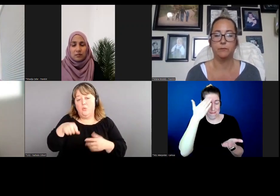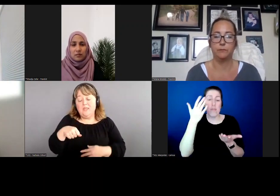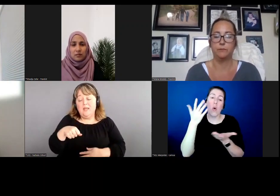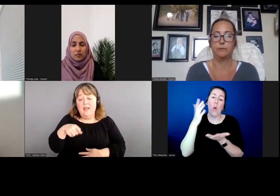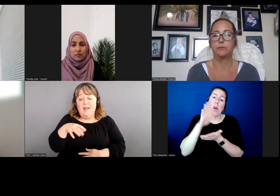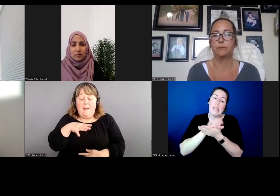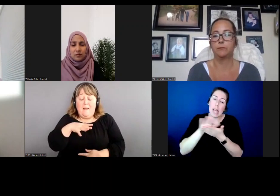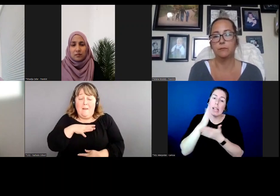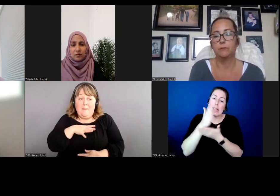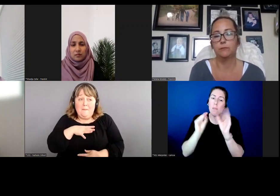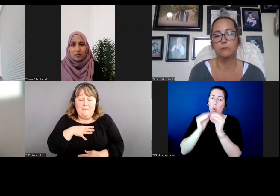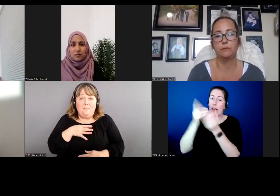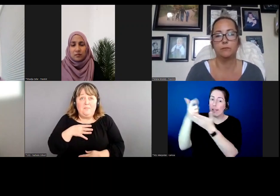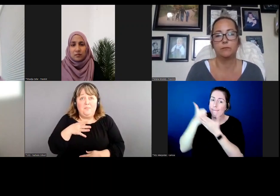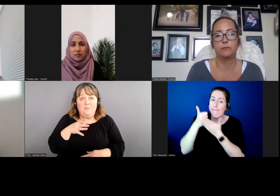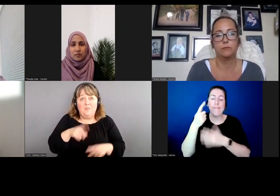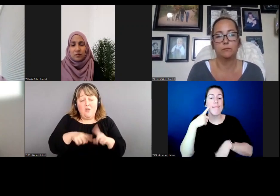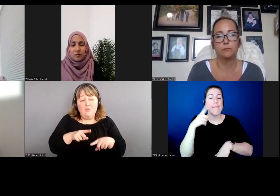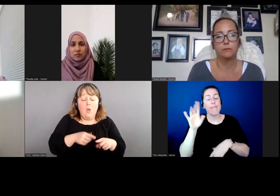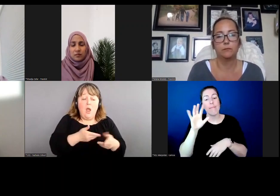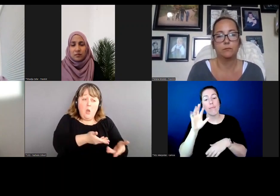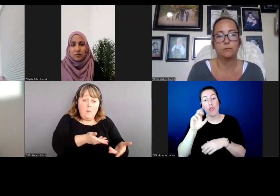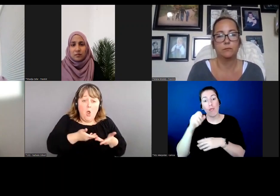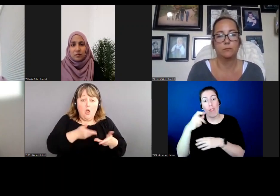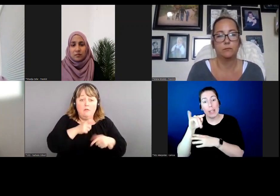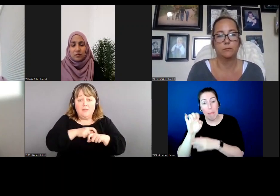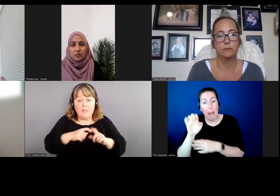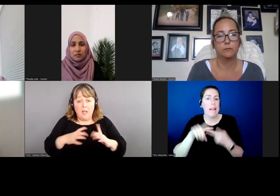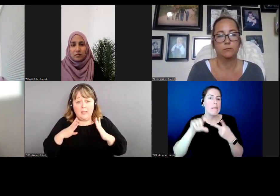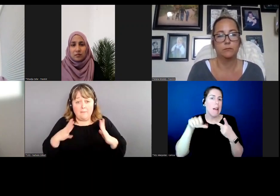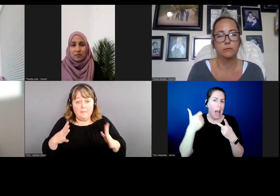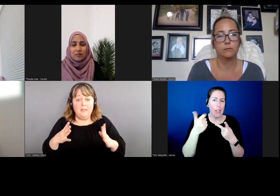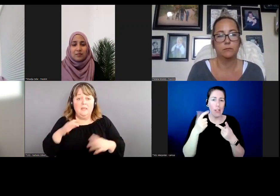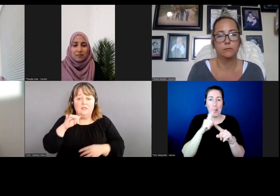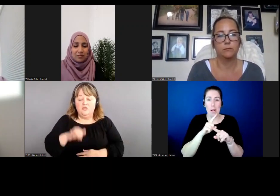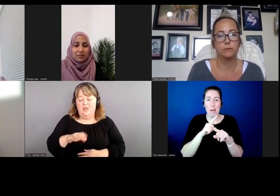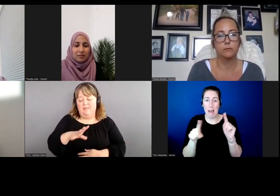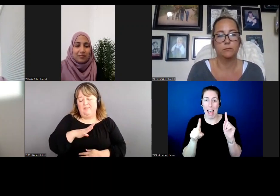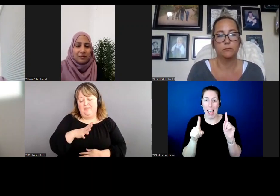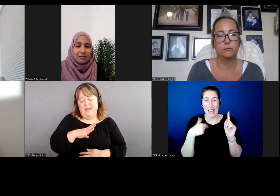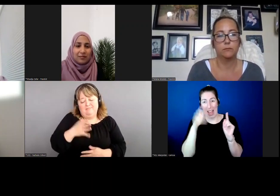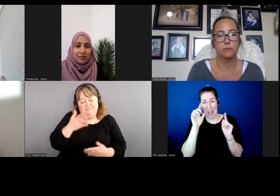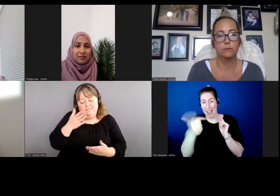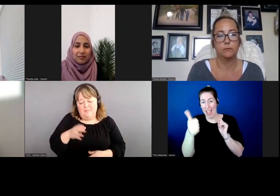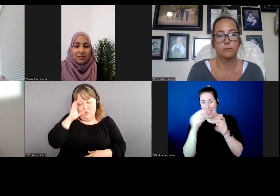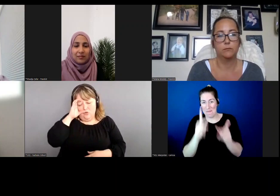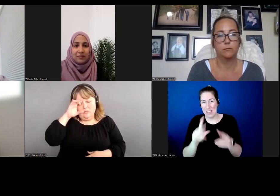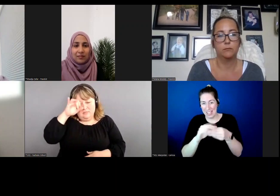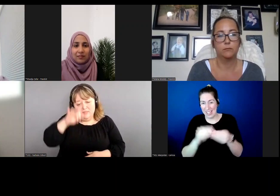adaptive equipment also in Alberta. So I'll just let others jump in.